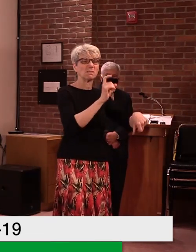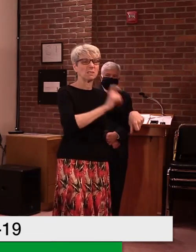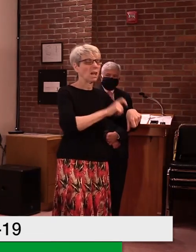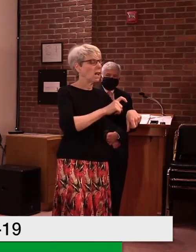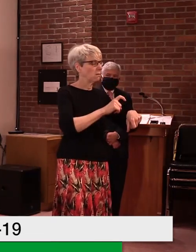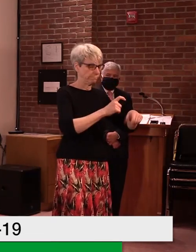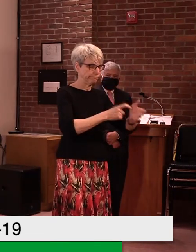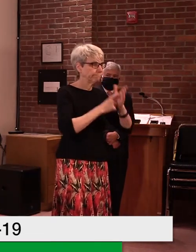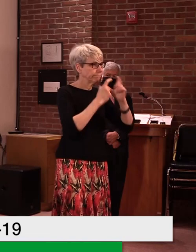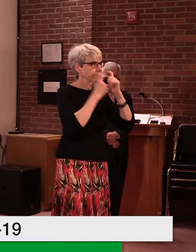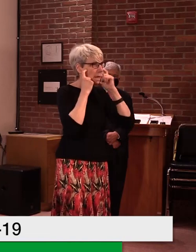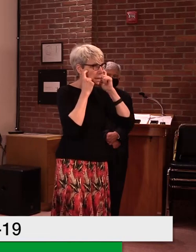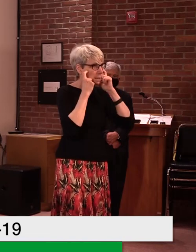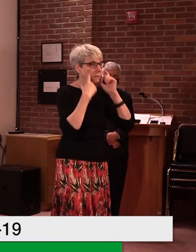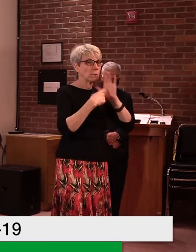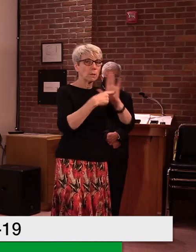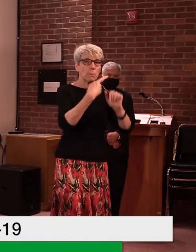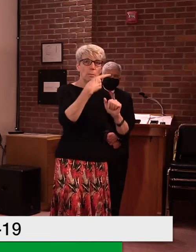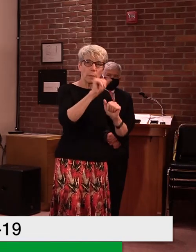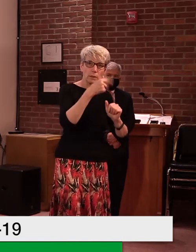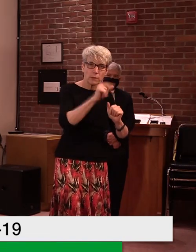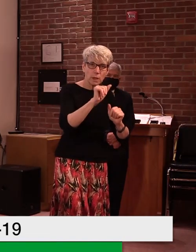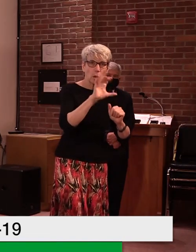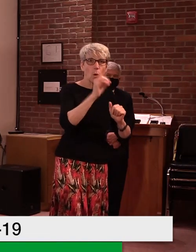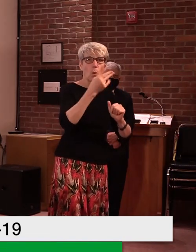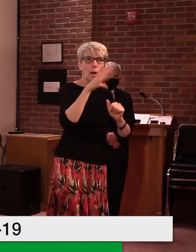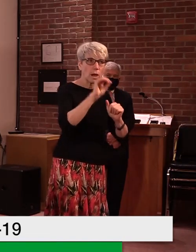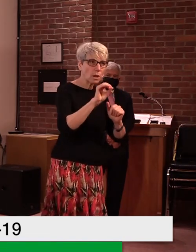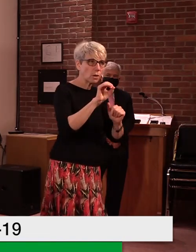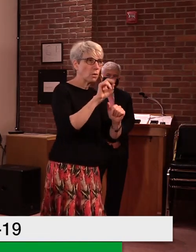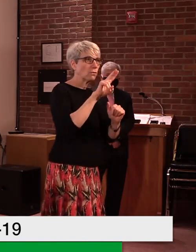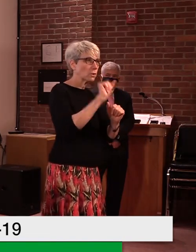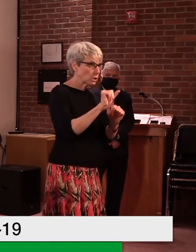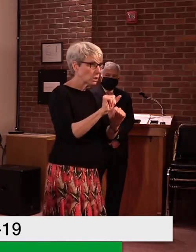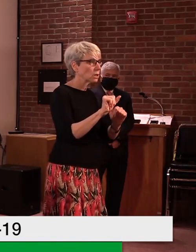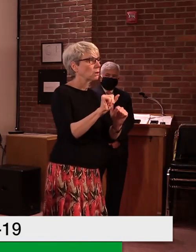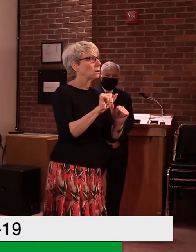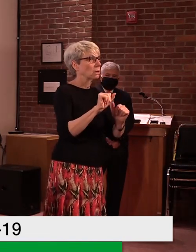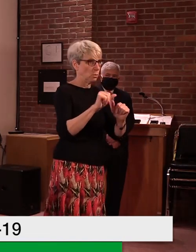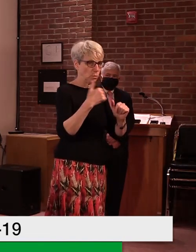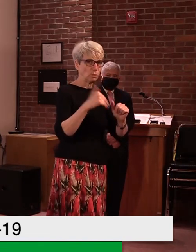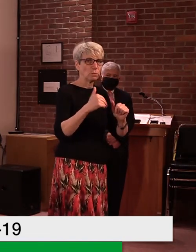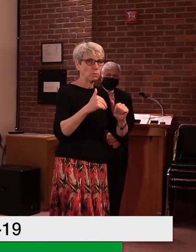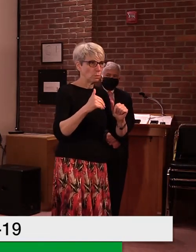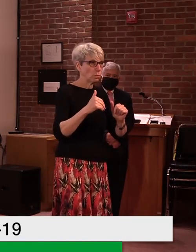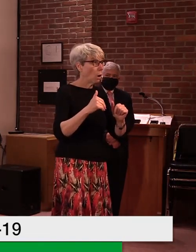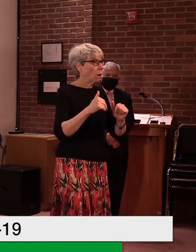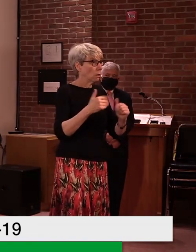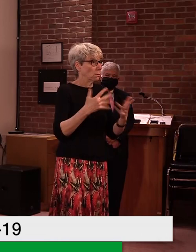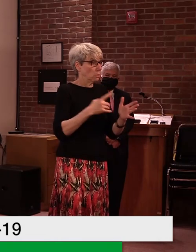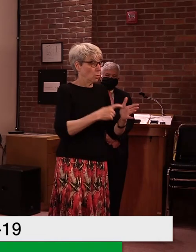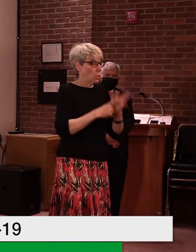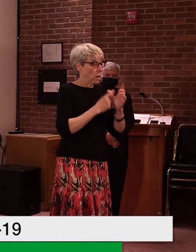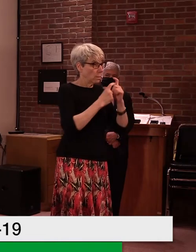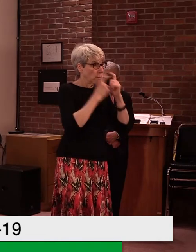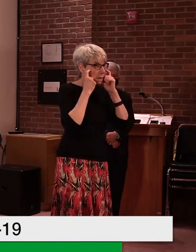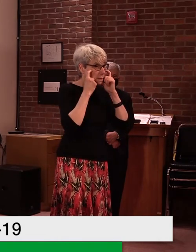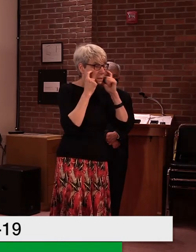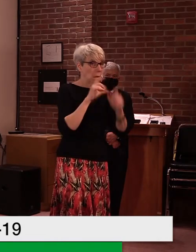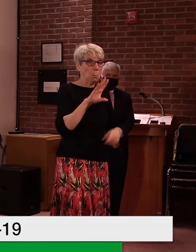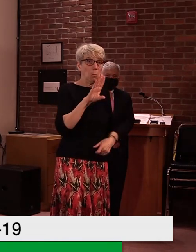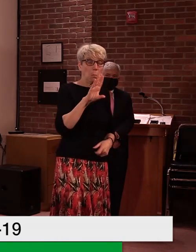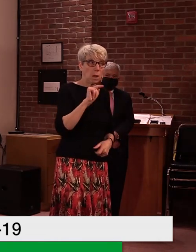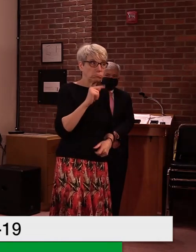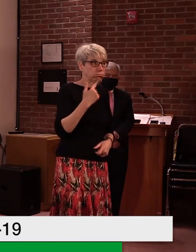at Ohio and Pennsylvania and Virginia and states that actually have mask mandates, and they're